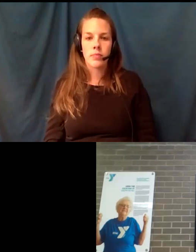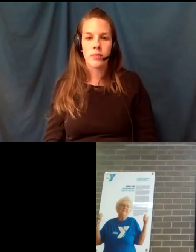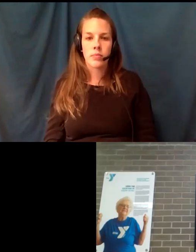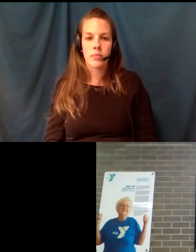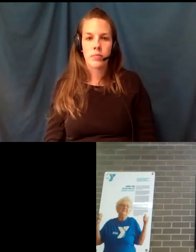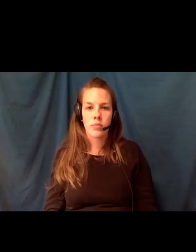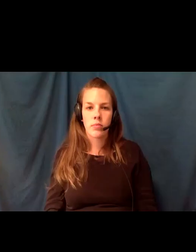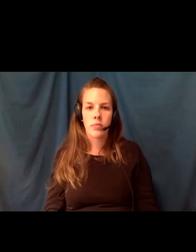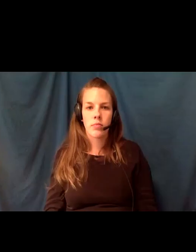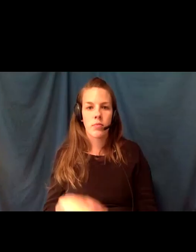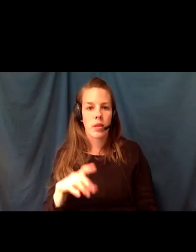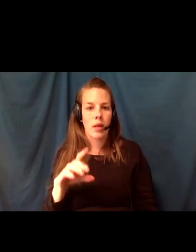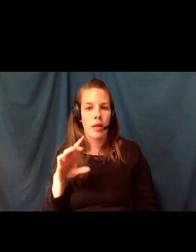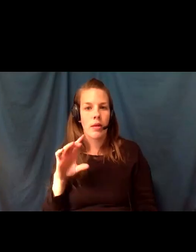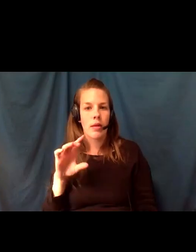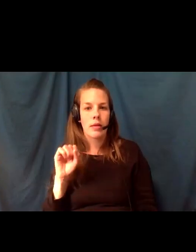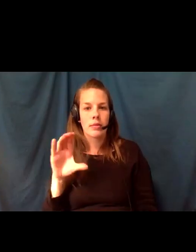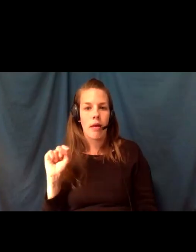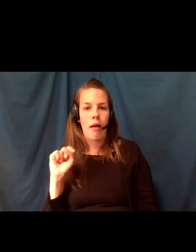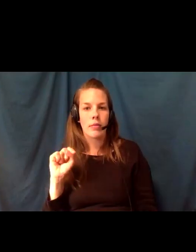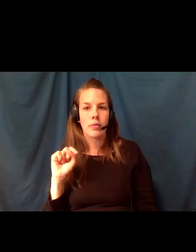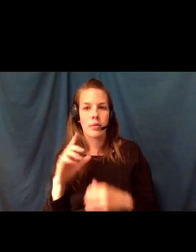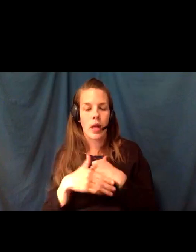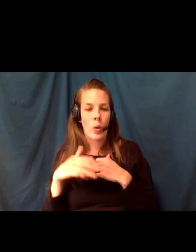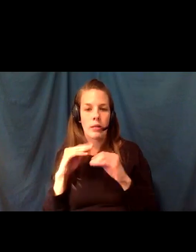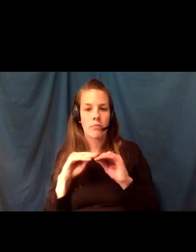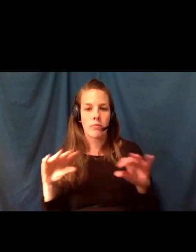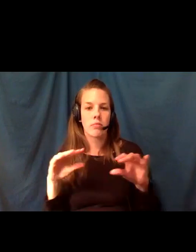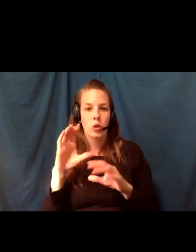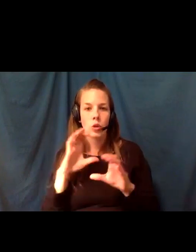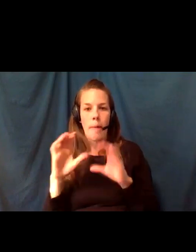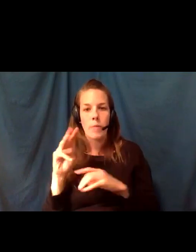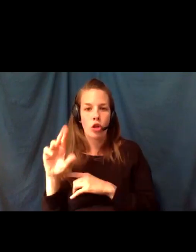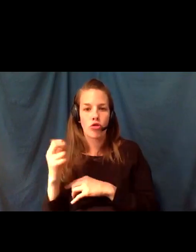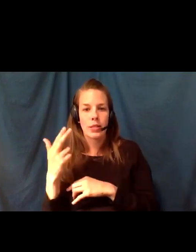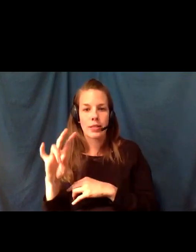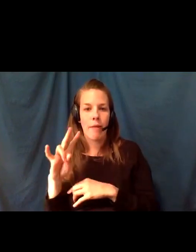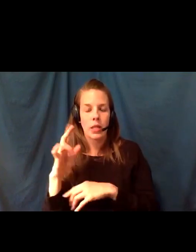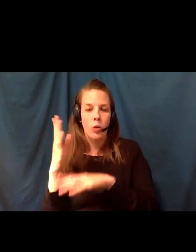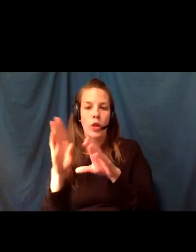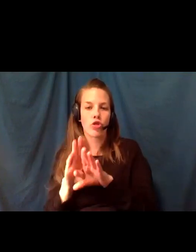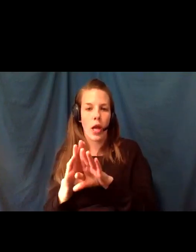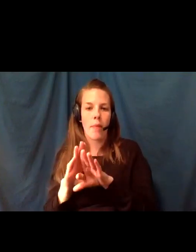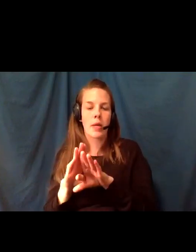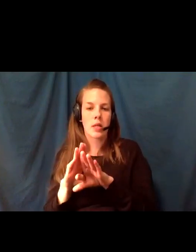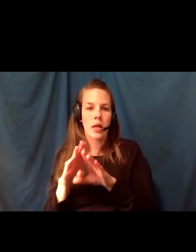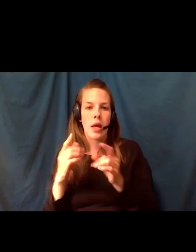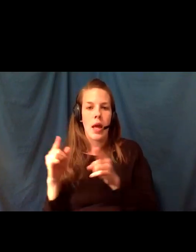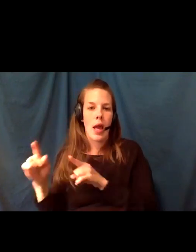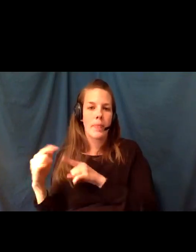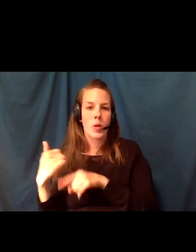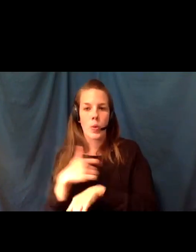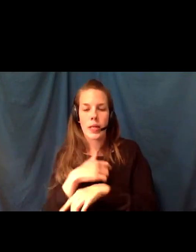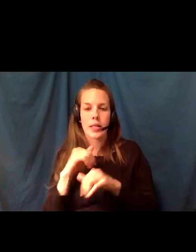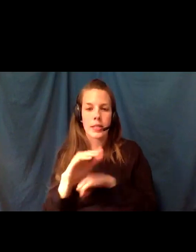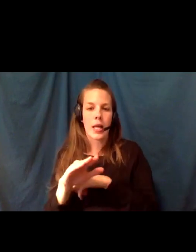As far as Scott County, we sent out communication on March the 17th when the shutdown order came into effect. We sent it out